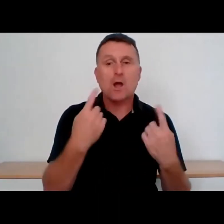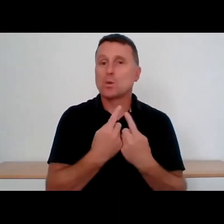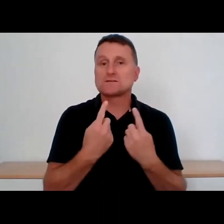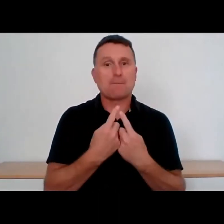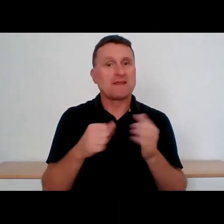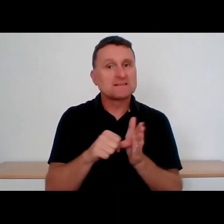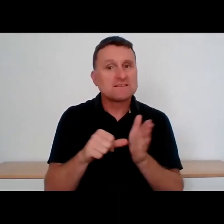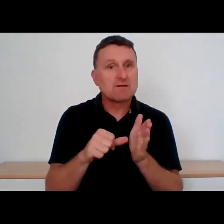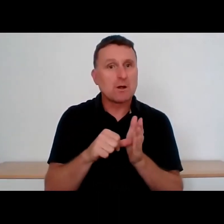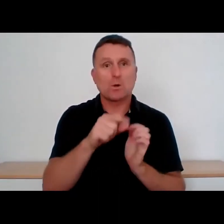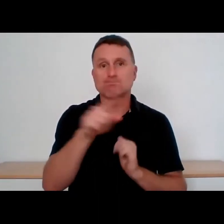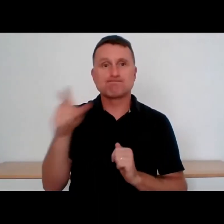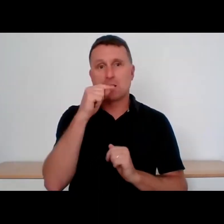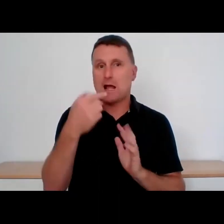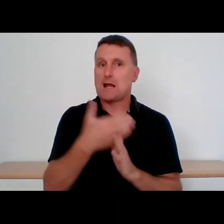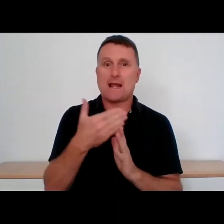difficulties for them.